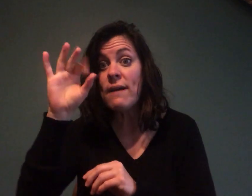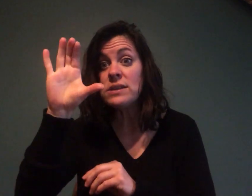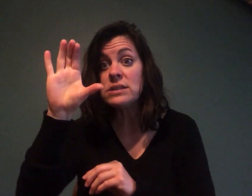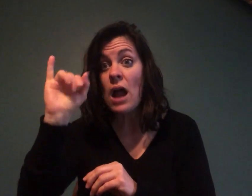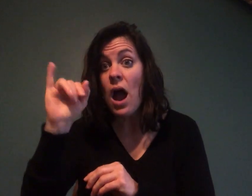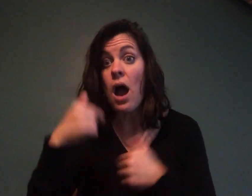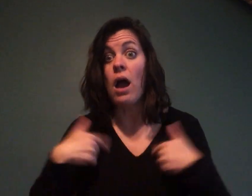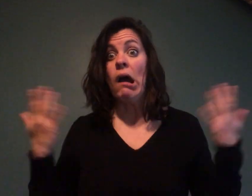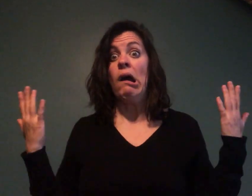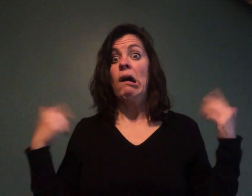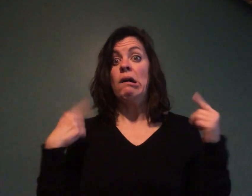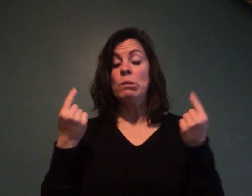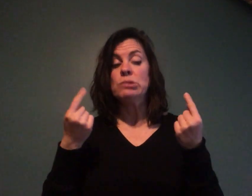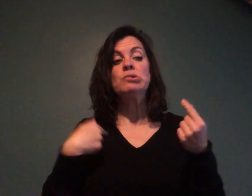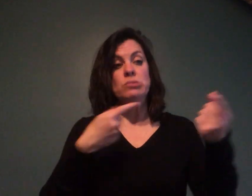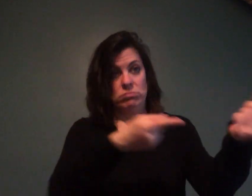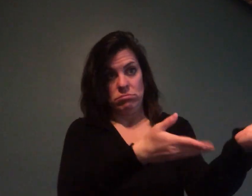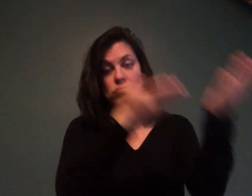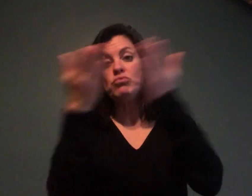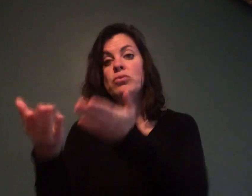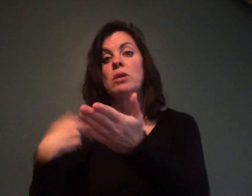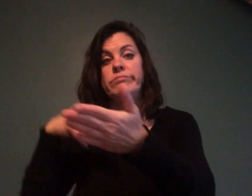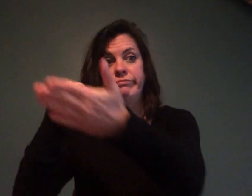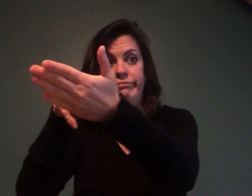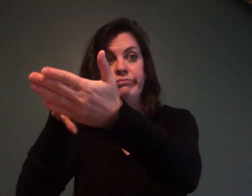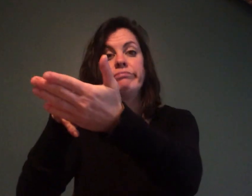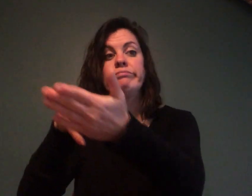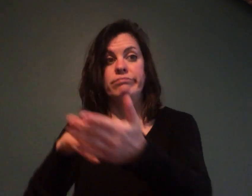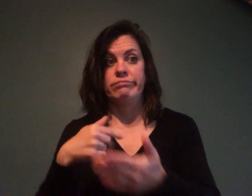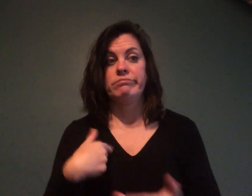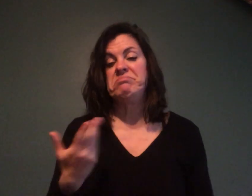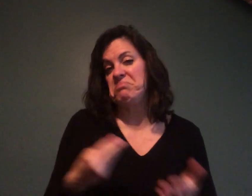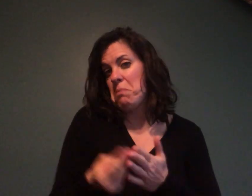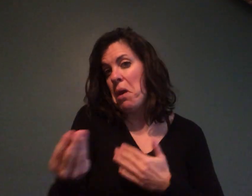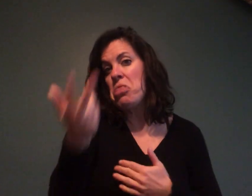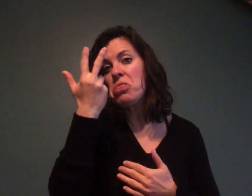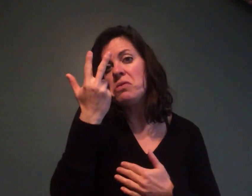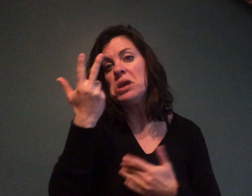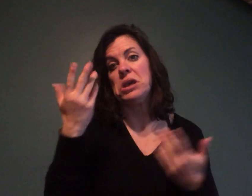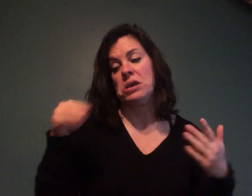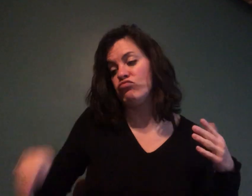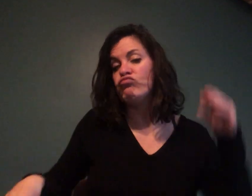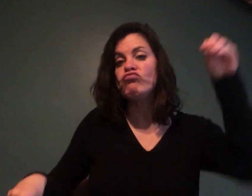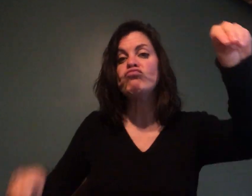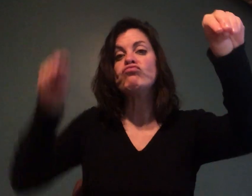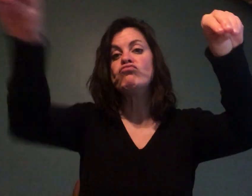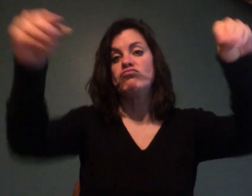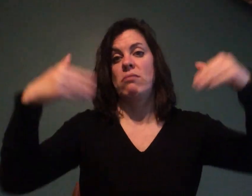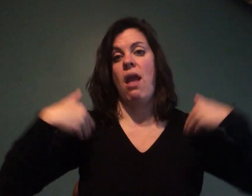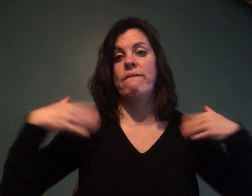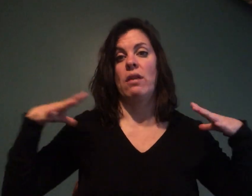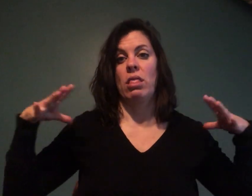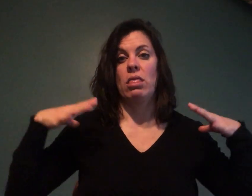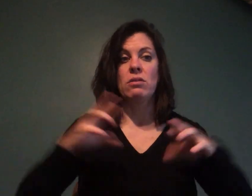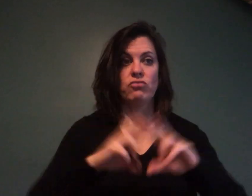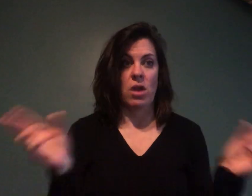doesn't matter. Here's one that plugs into the wall. Okay, without any cord at all. All right, they come in all different shapes